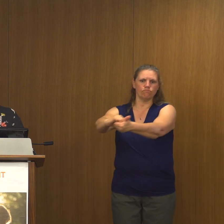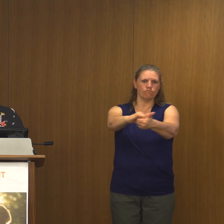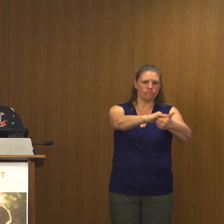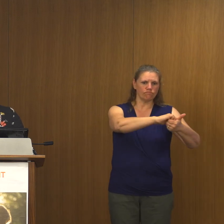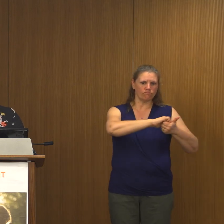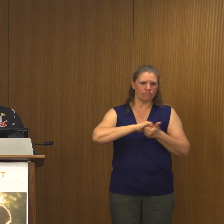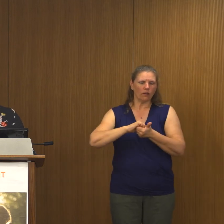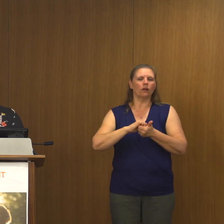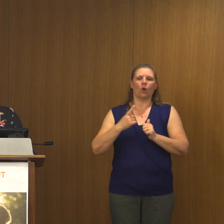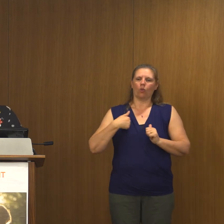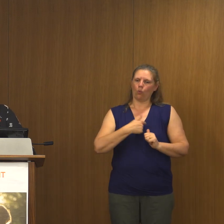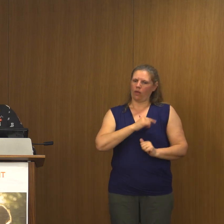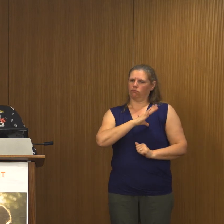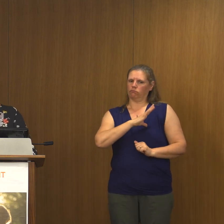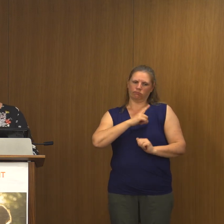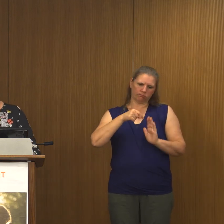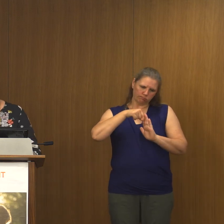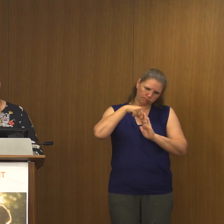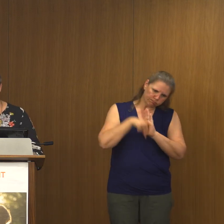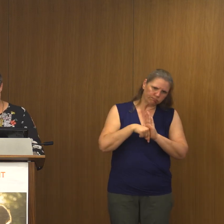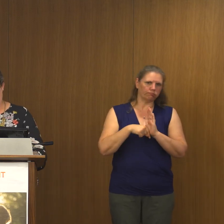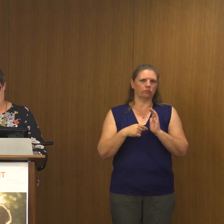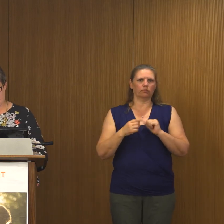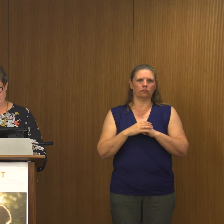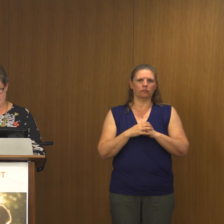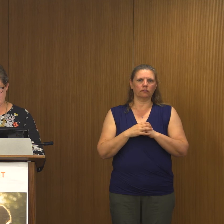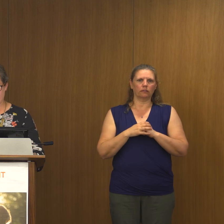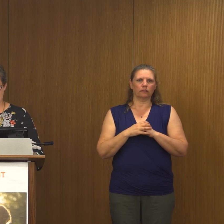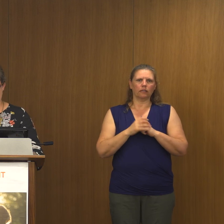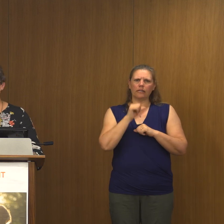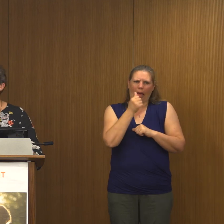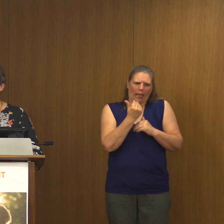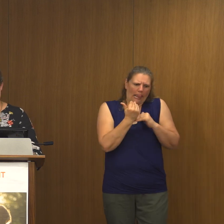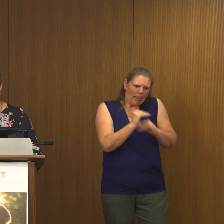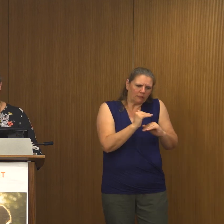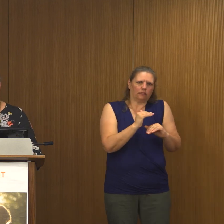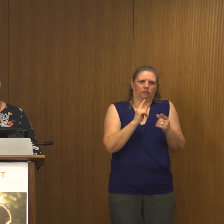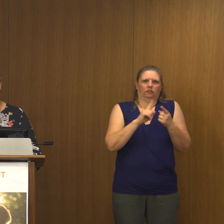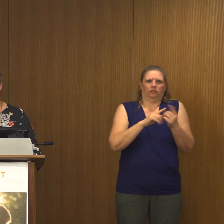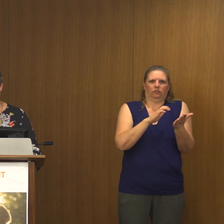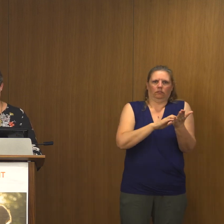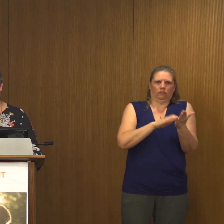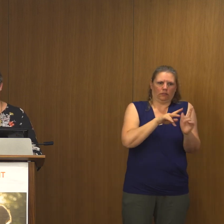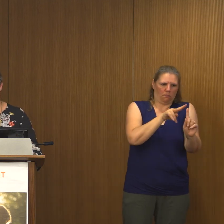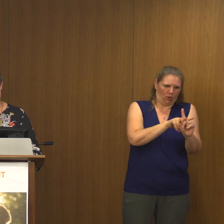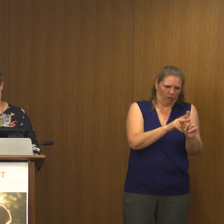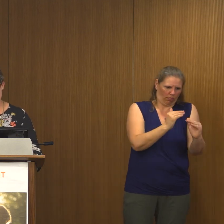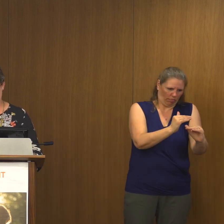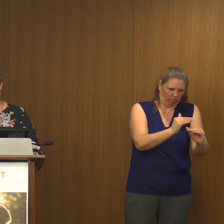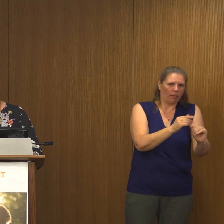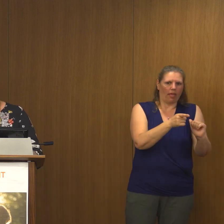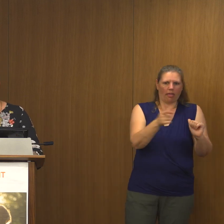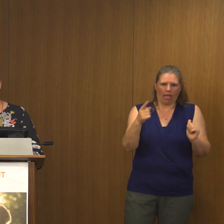depth beyond the time restrictions of a clinic appointment and notice sometimes the subtle nuances of child development through